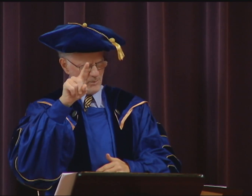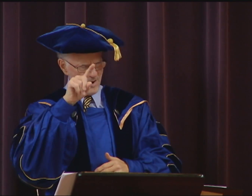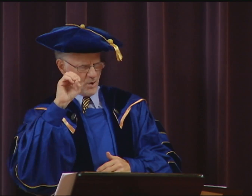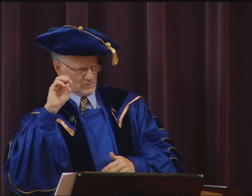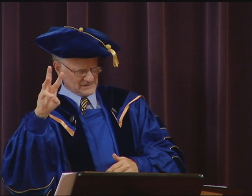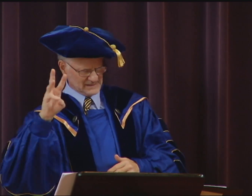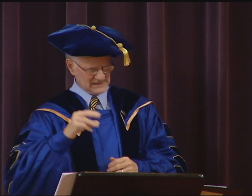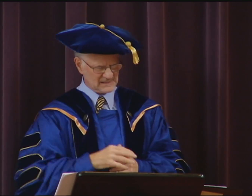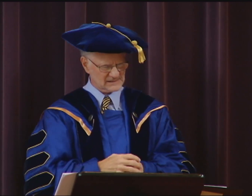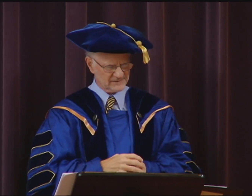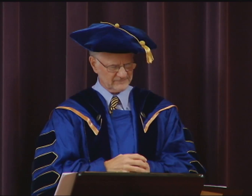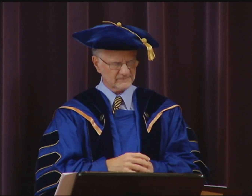49 out of 106.